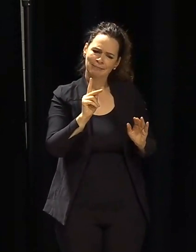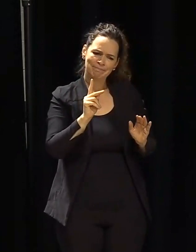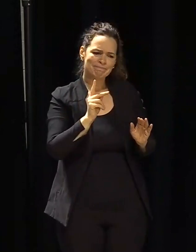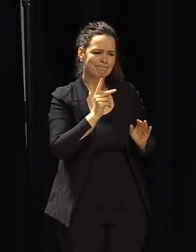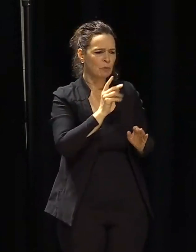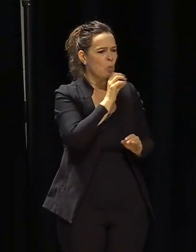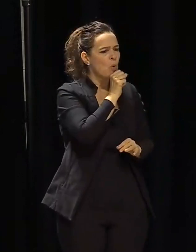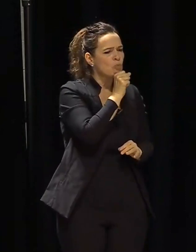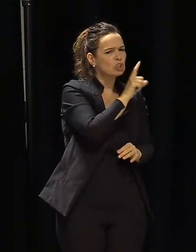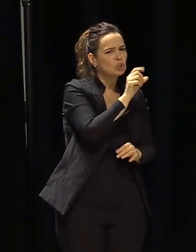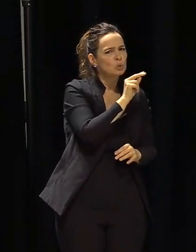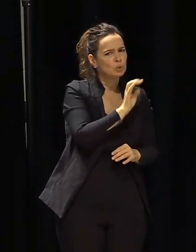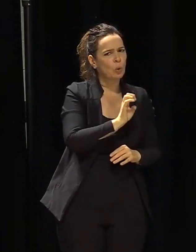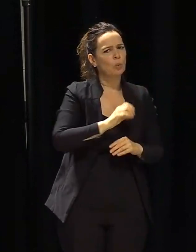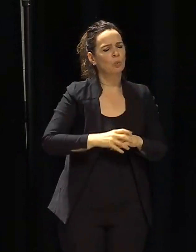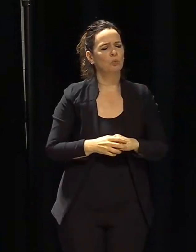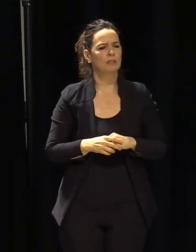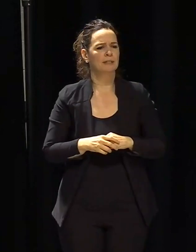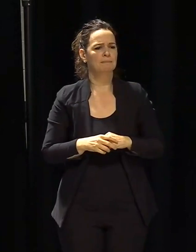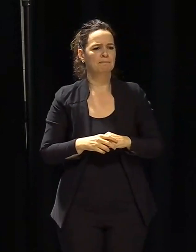see the vaccine